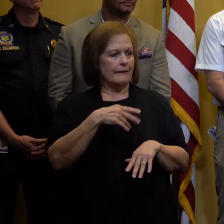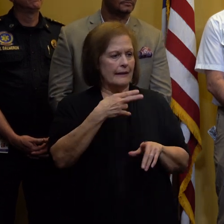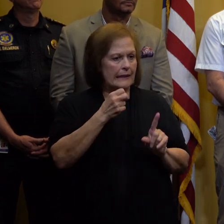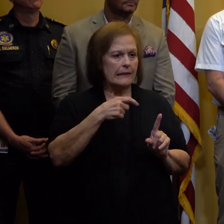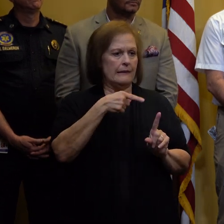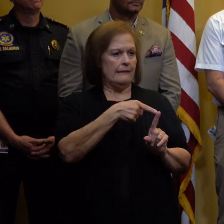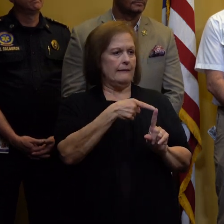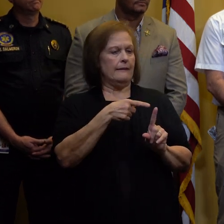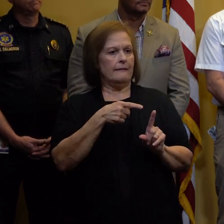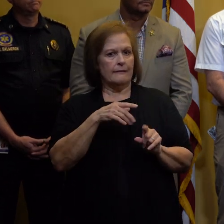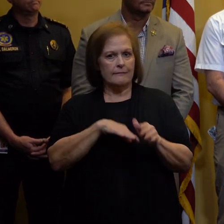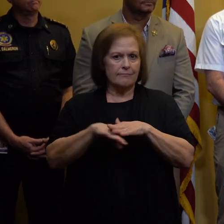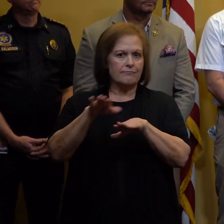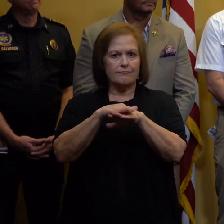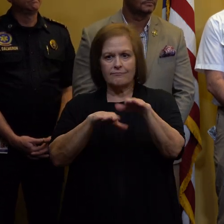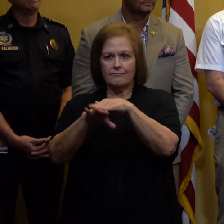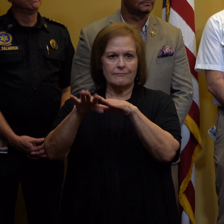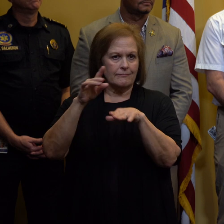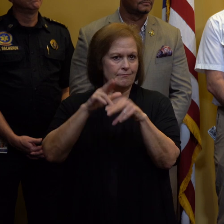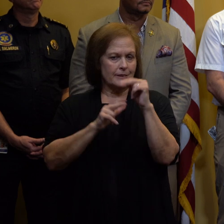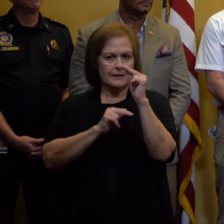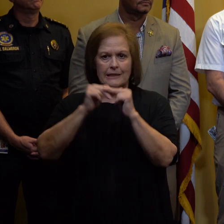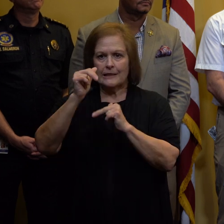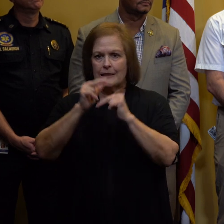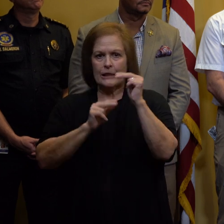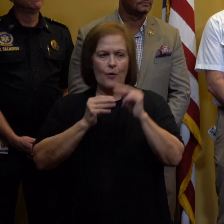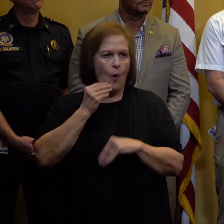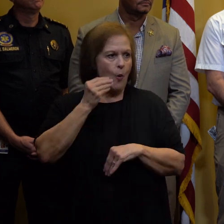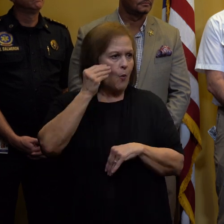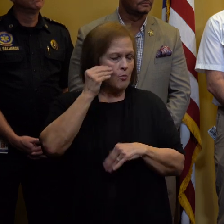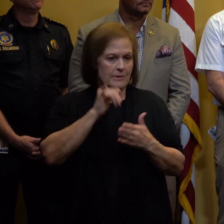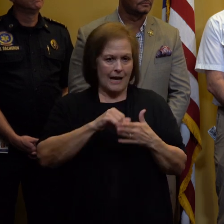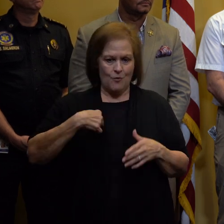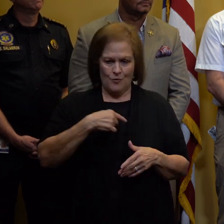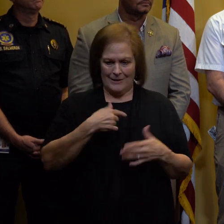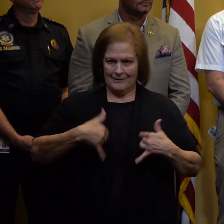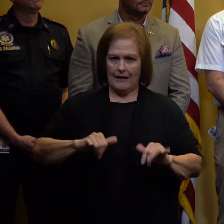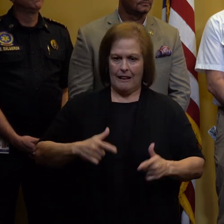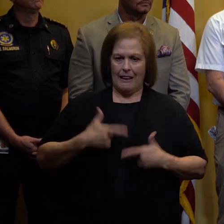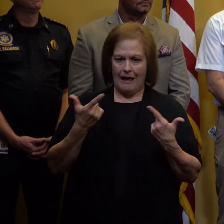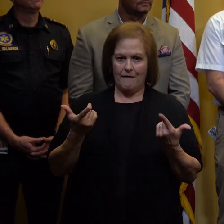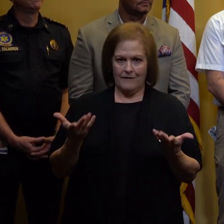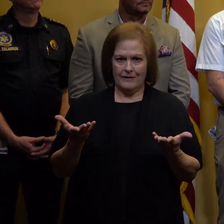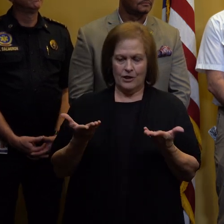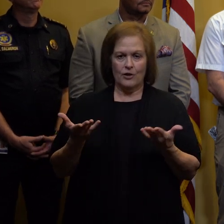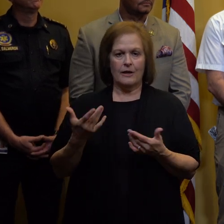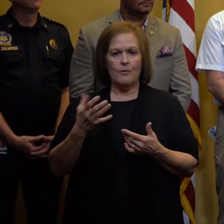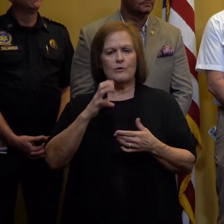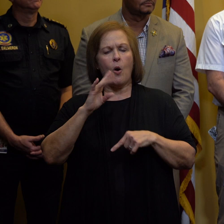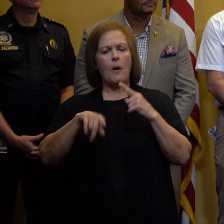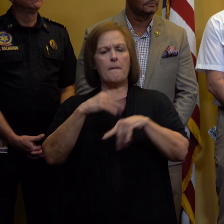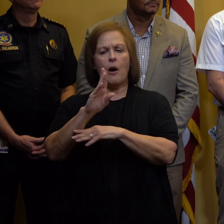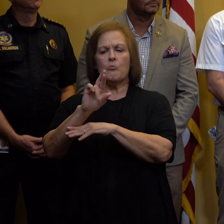generation laid the foundation for so many of the homes and buildings that we still occupy today. So I want to talk about bricks for building a new